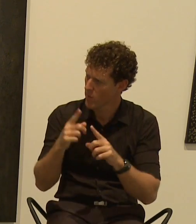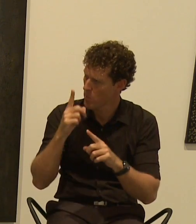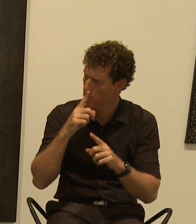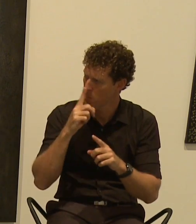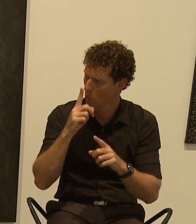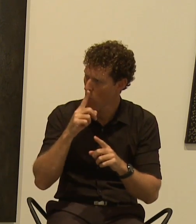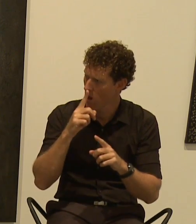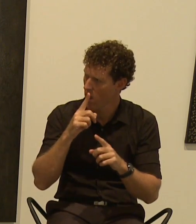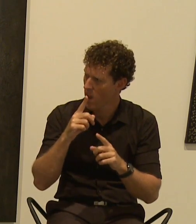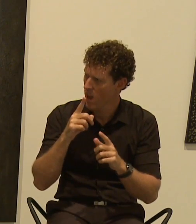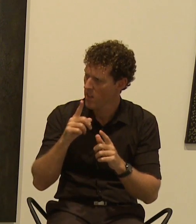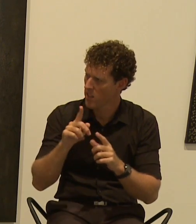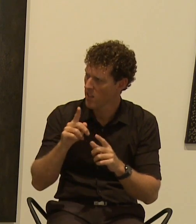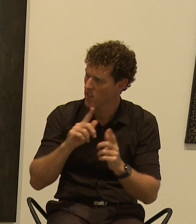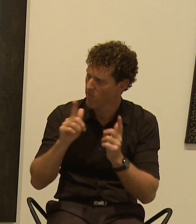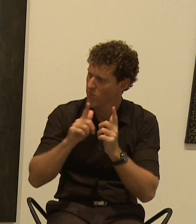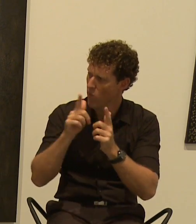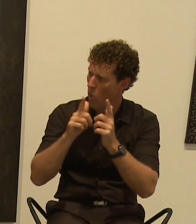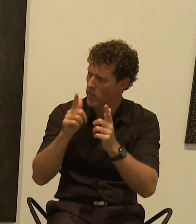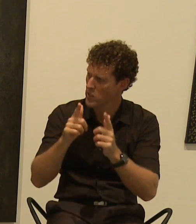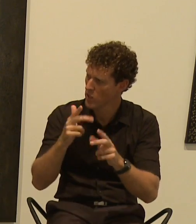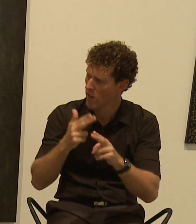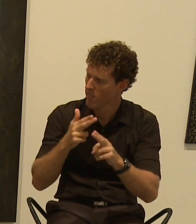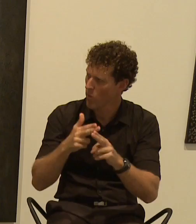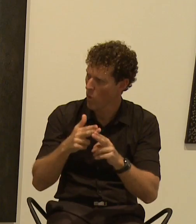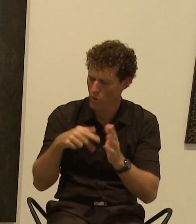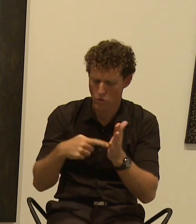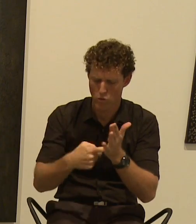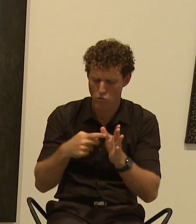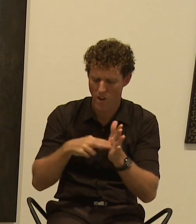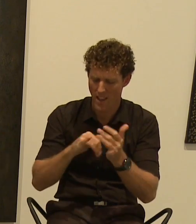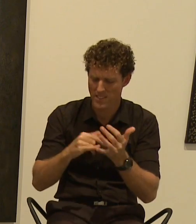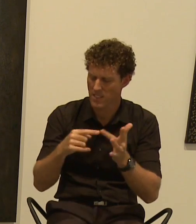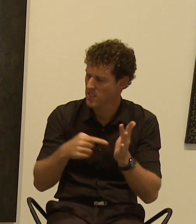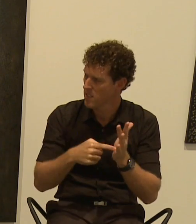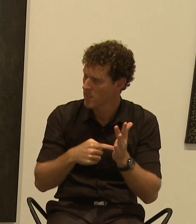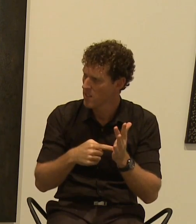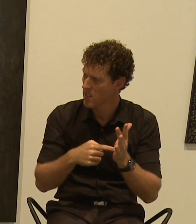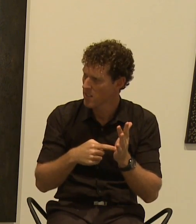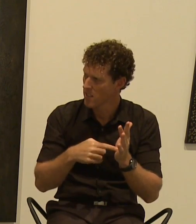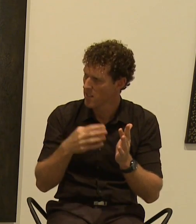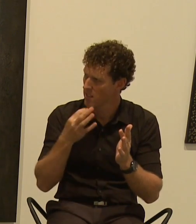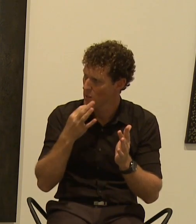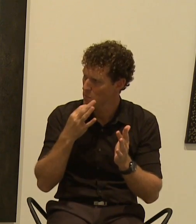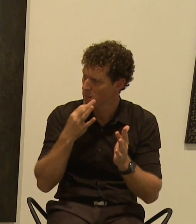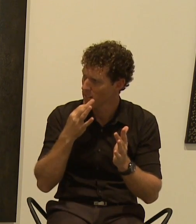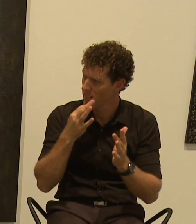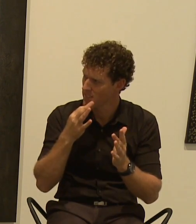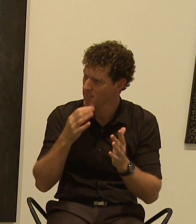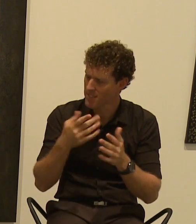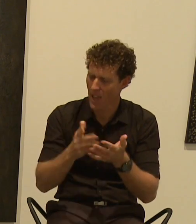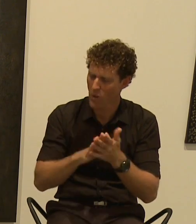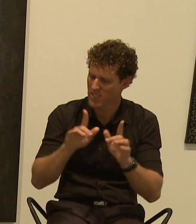voyage to document the transit in Tahiti. So it was about it's kind of about the stars